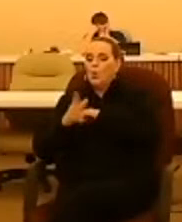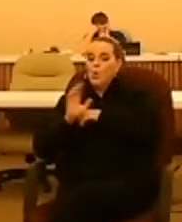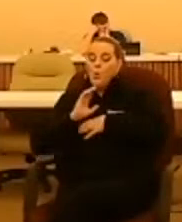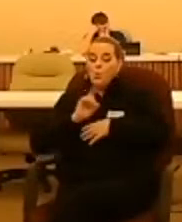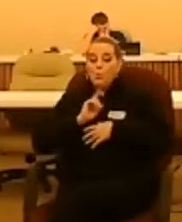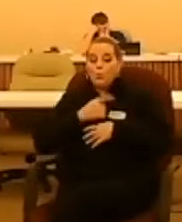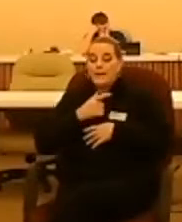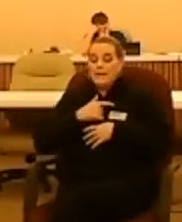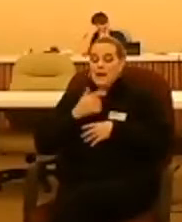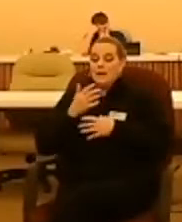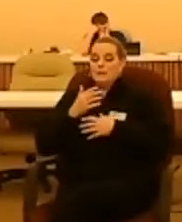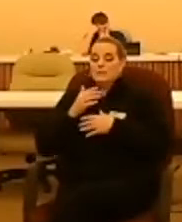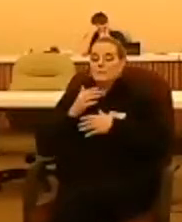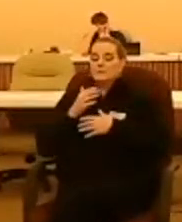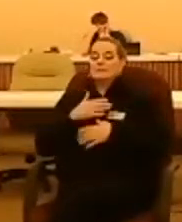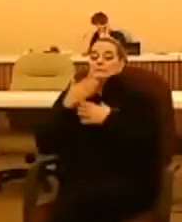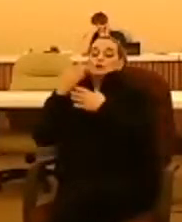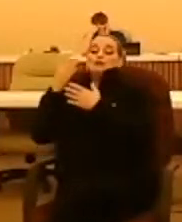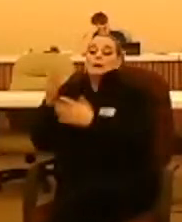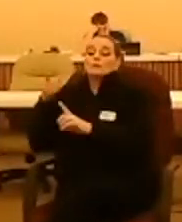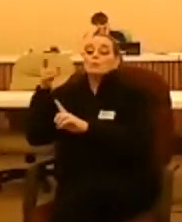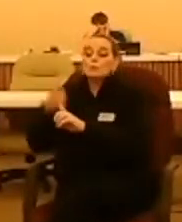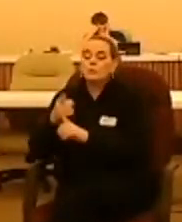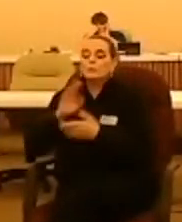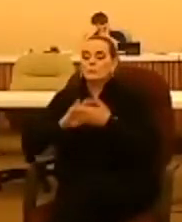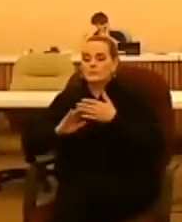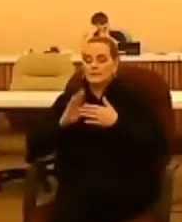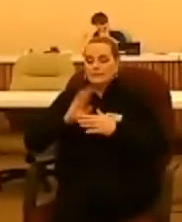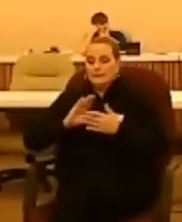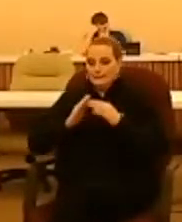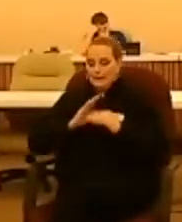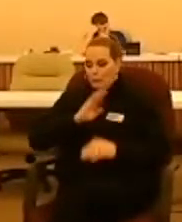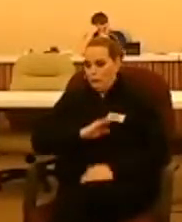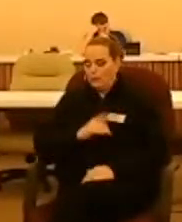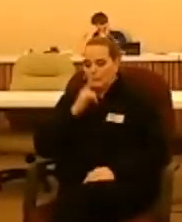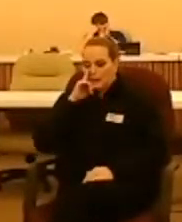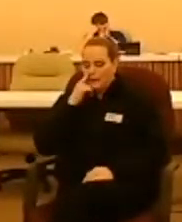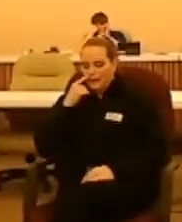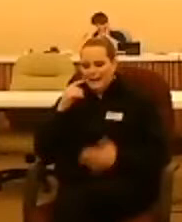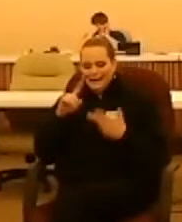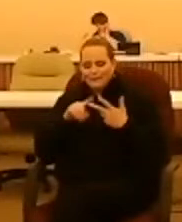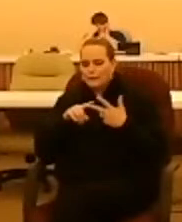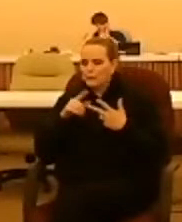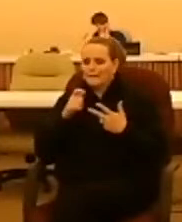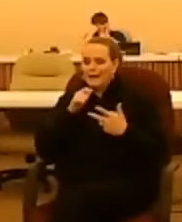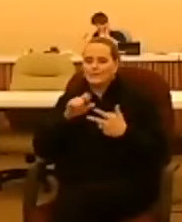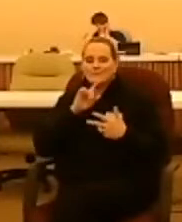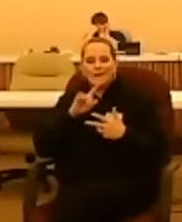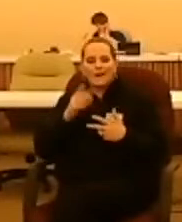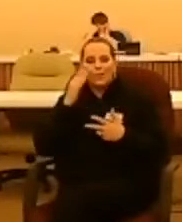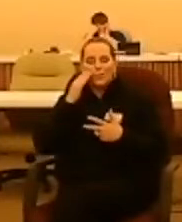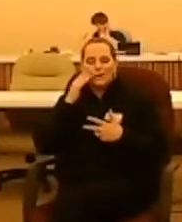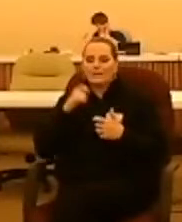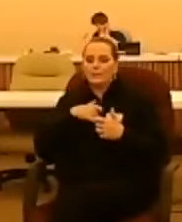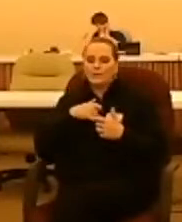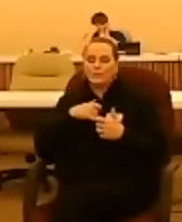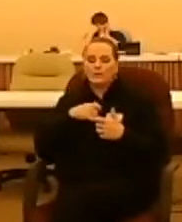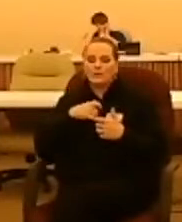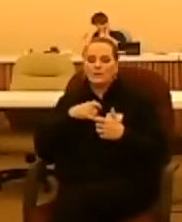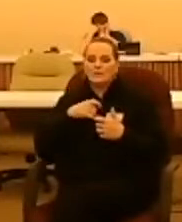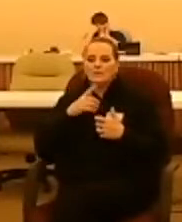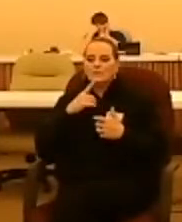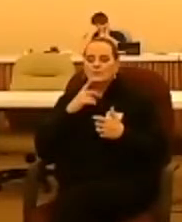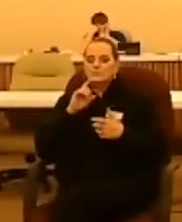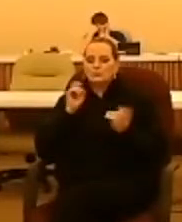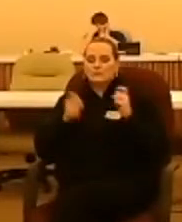a power as written that we would have. And the third thing is I was unaware that we were moving to a 7-person board,